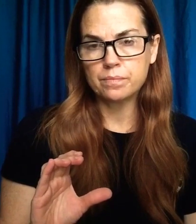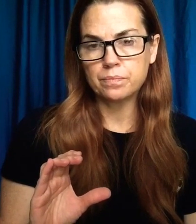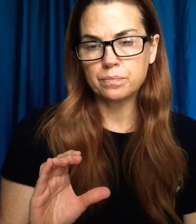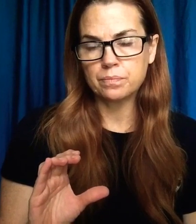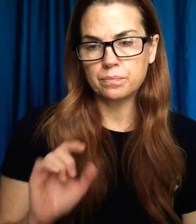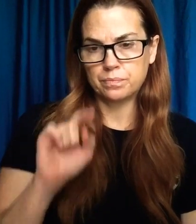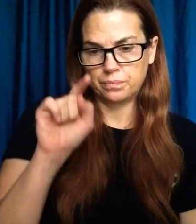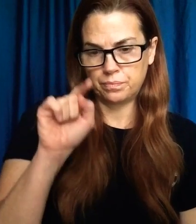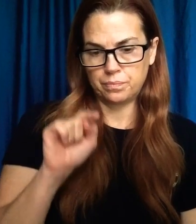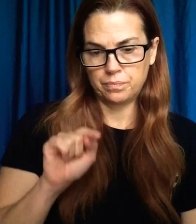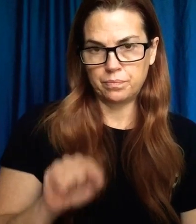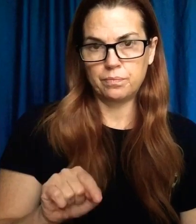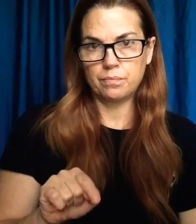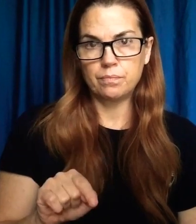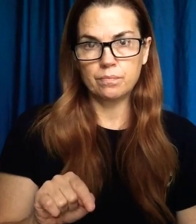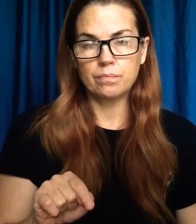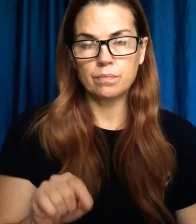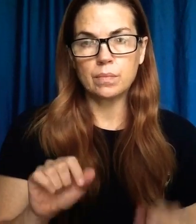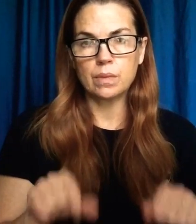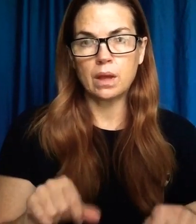over 100,